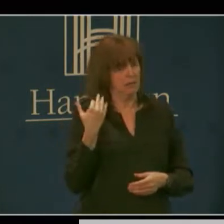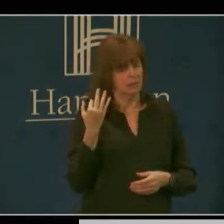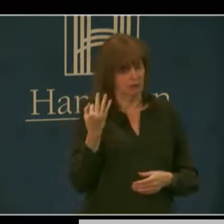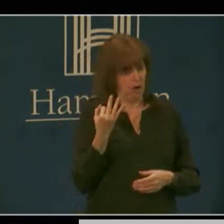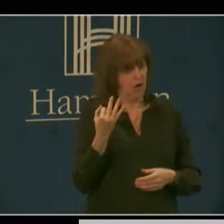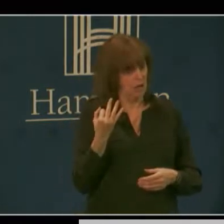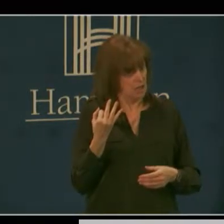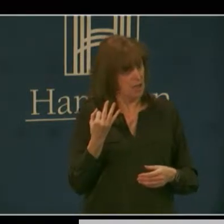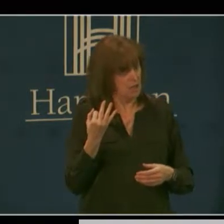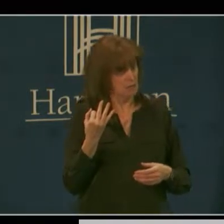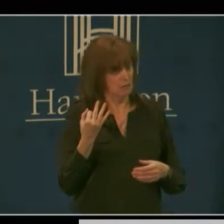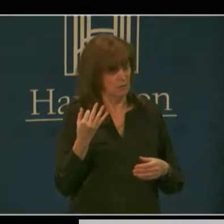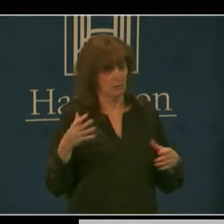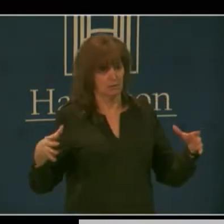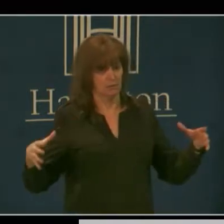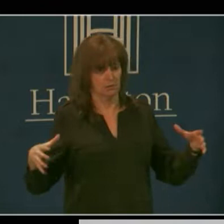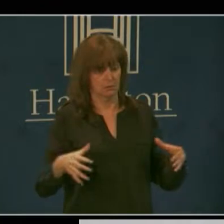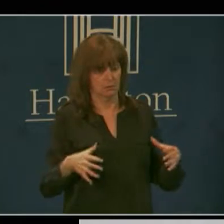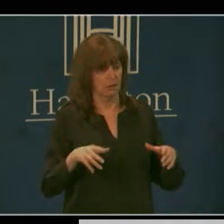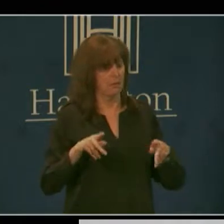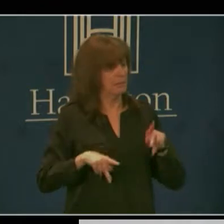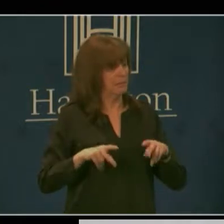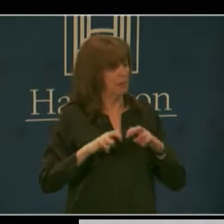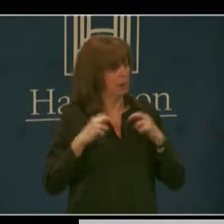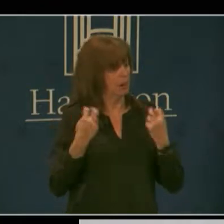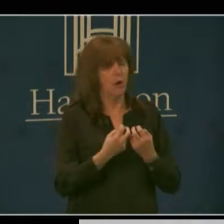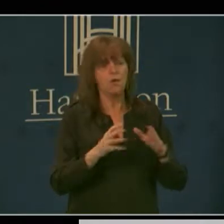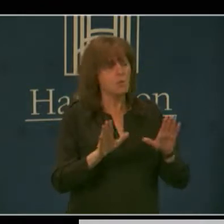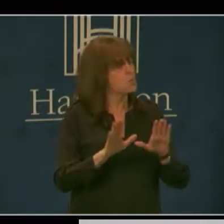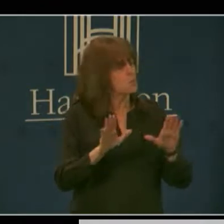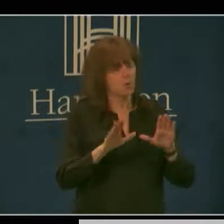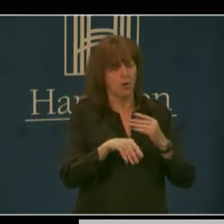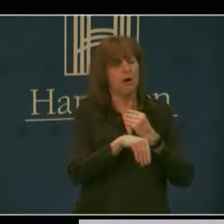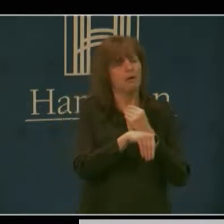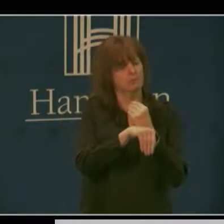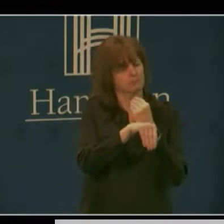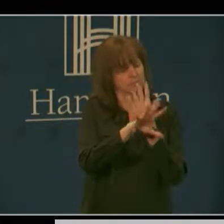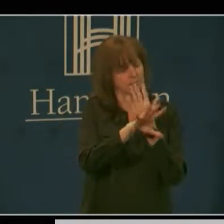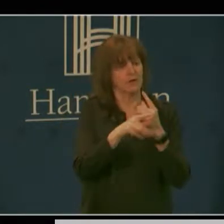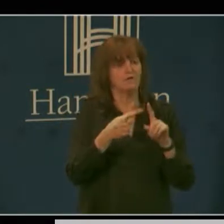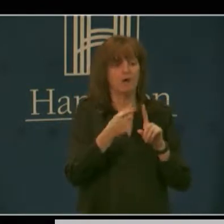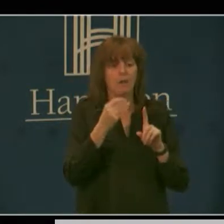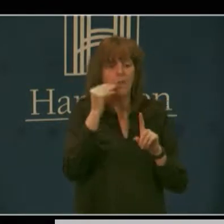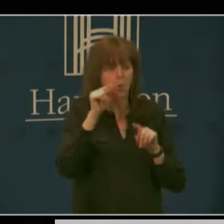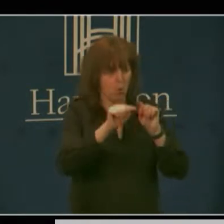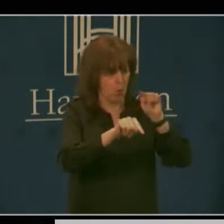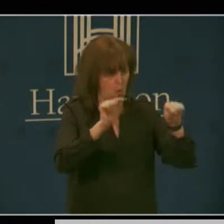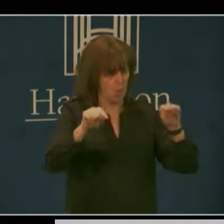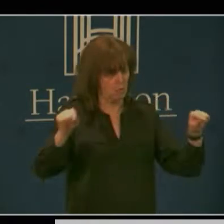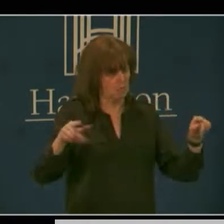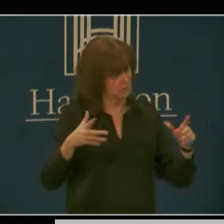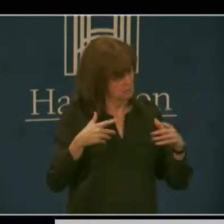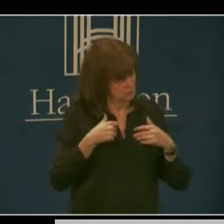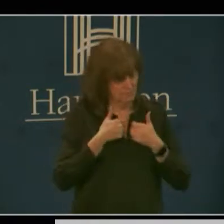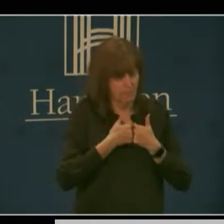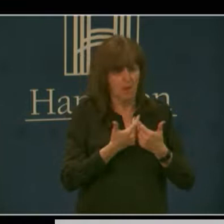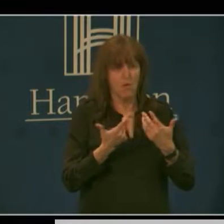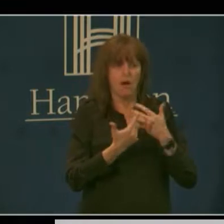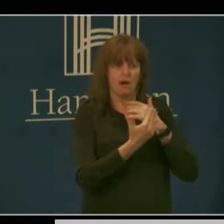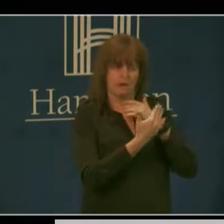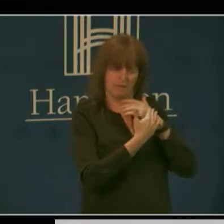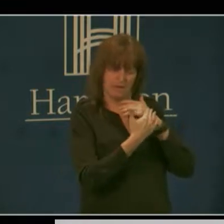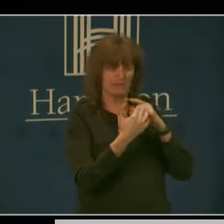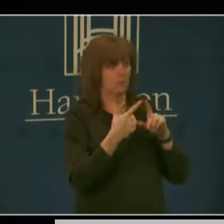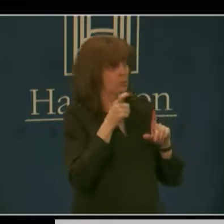as a virtual emergency operations center. We're each in our home. We are living out very much the advice that public health has been